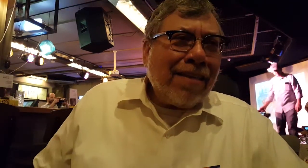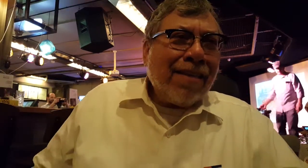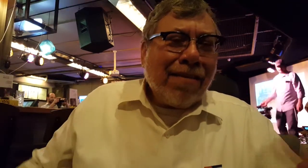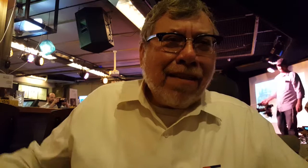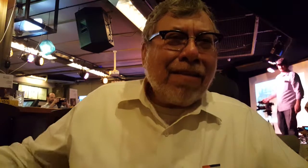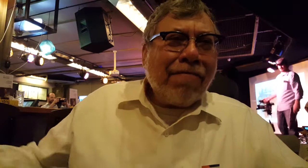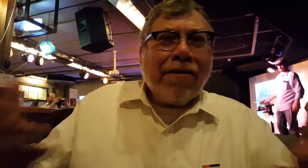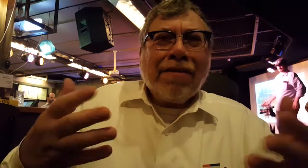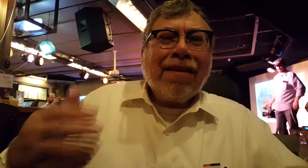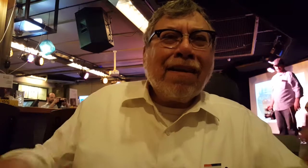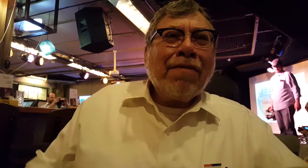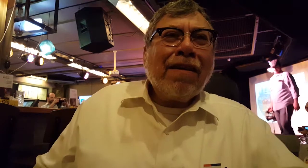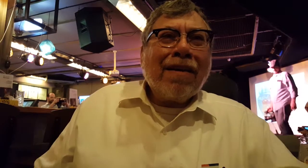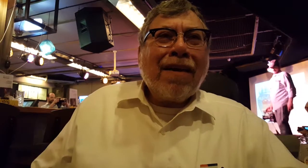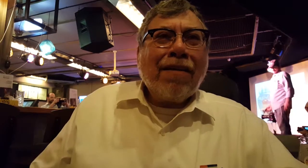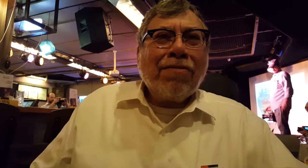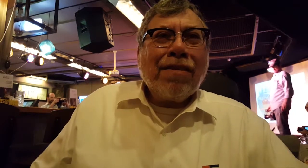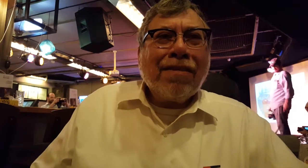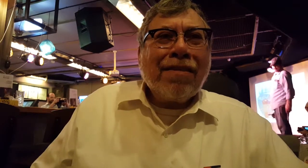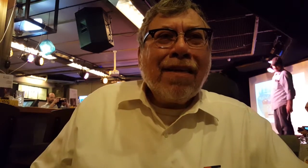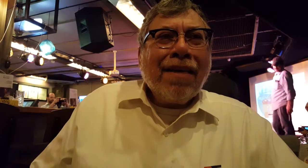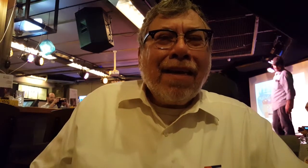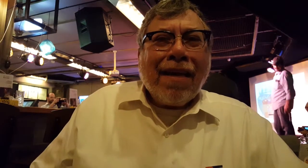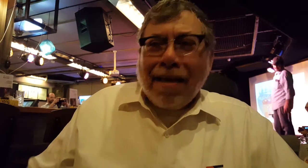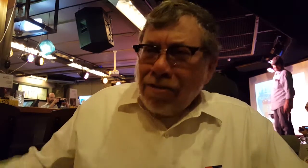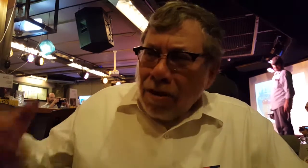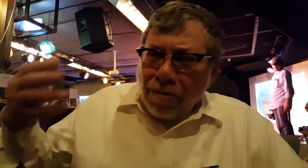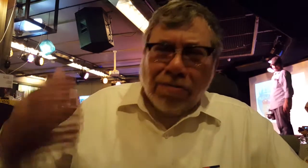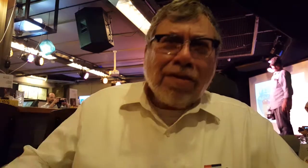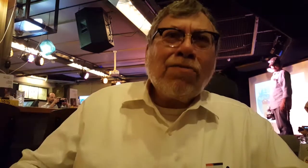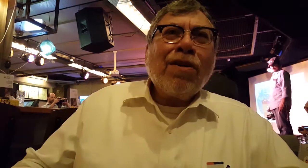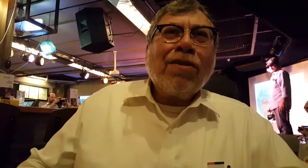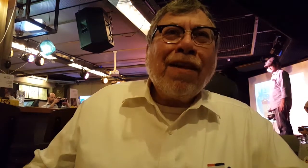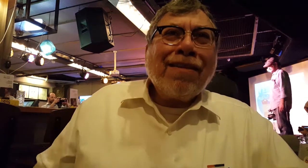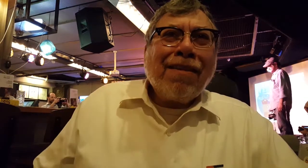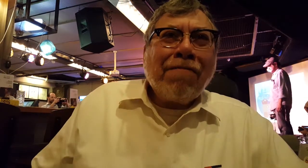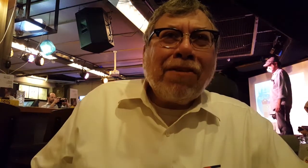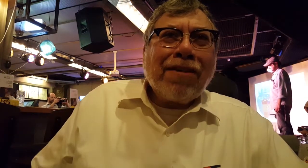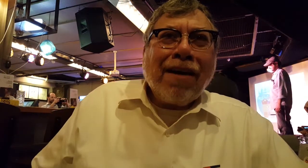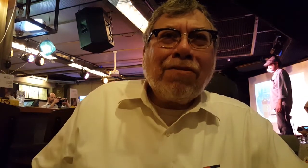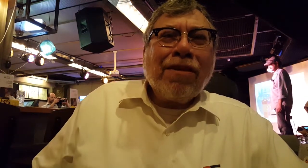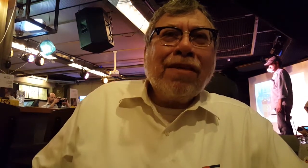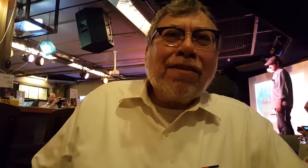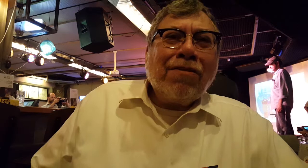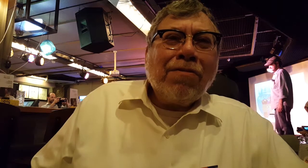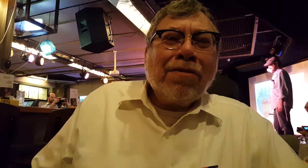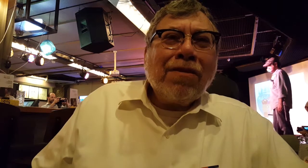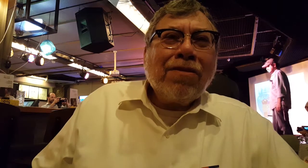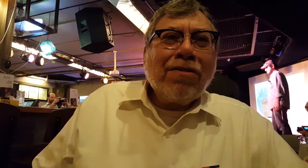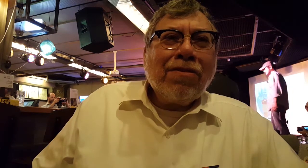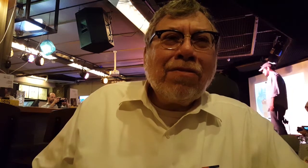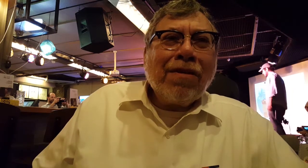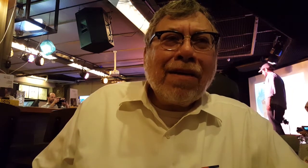intercontinentally, different countries, and I chose Israel as the first country to